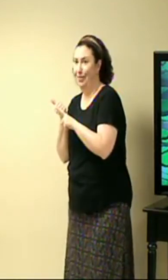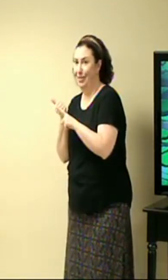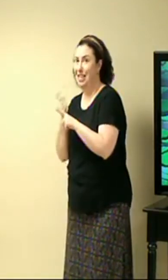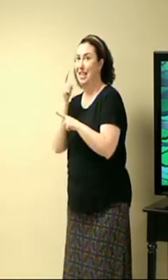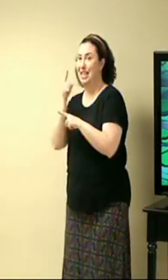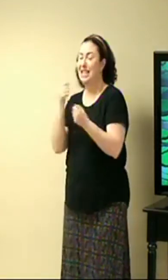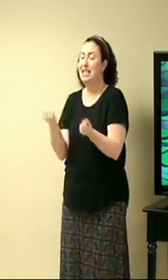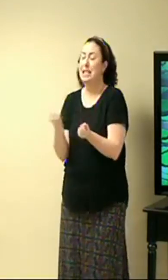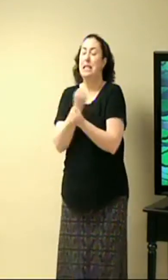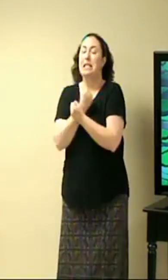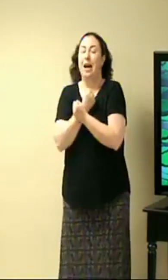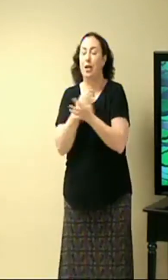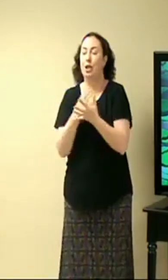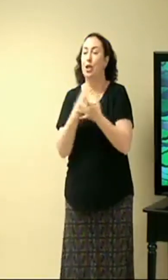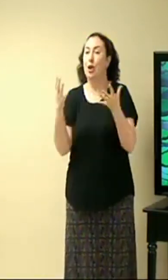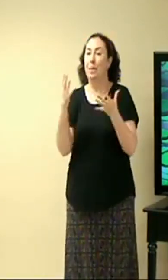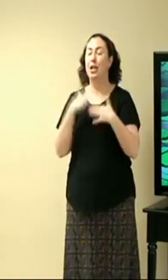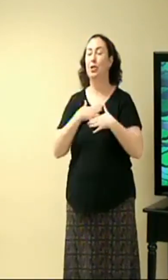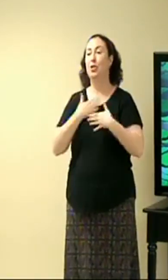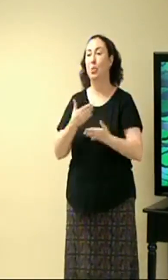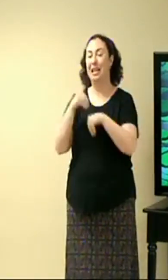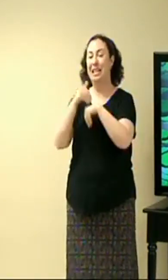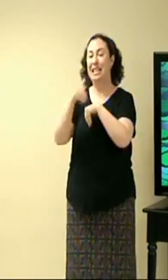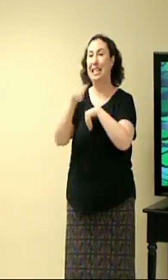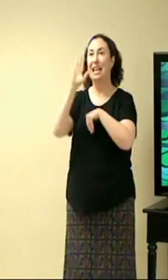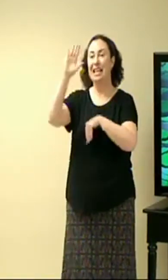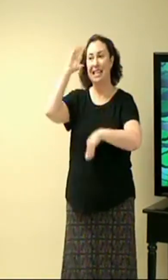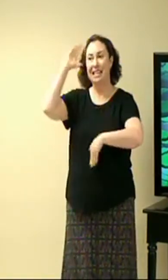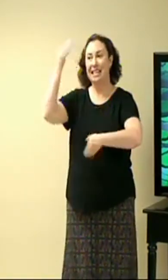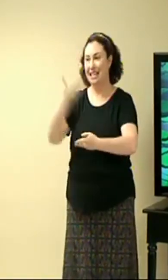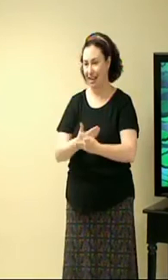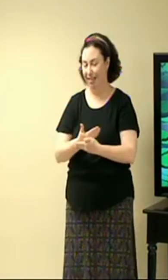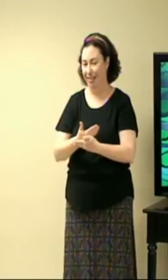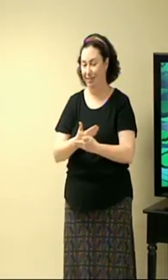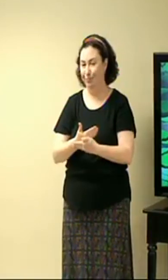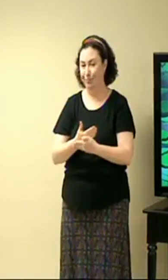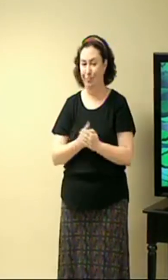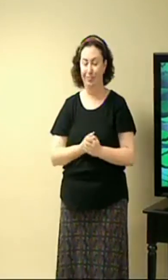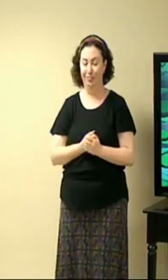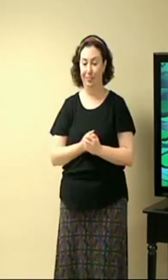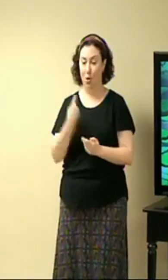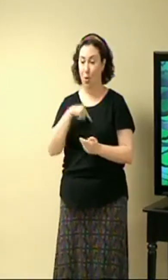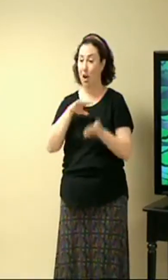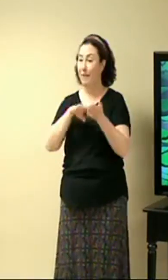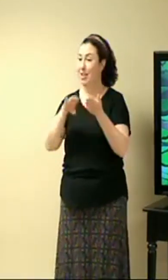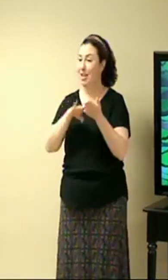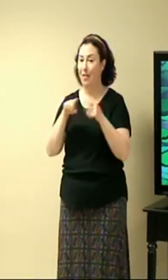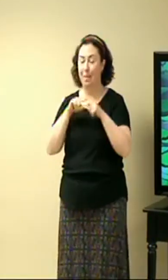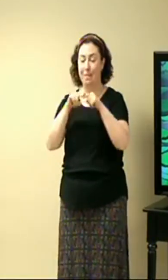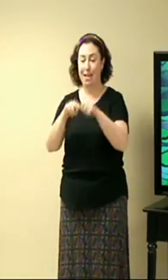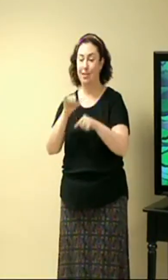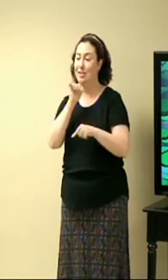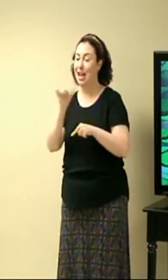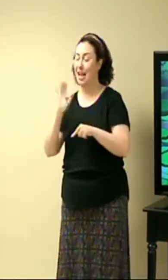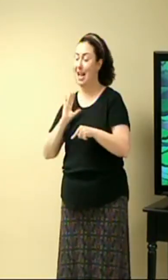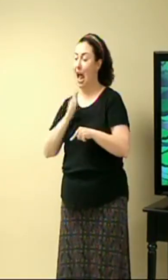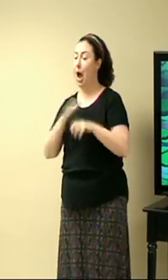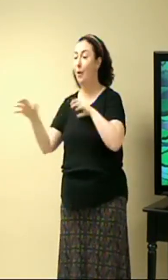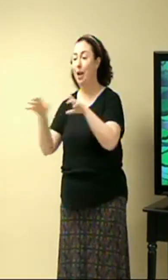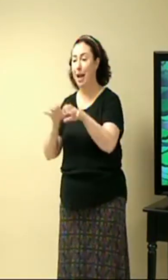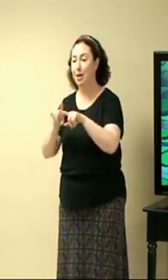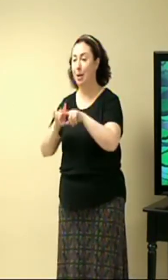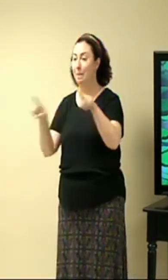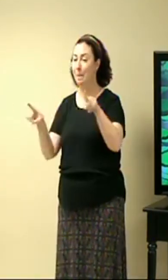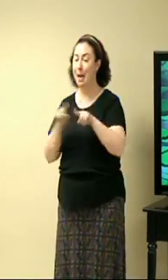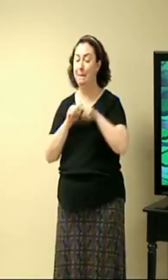It's about coming to Jesus and allowing him to change your life. We are forgiven not based on what we do, but based on what Jesus has done in our place. We are forgiven